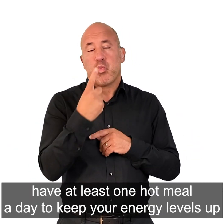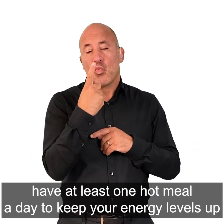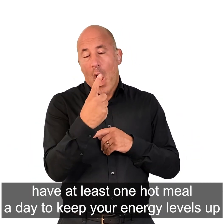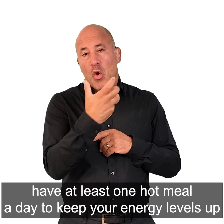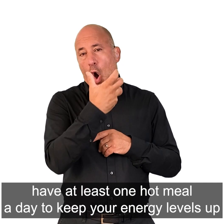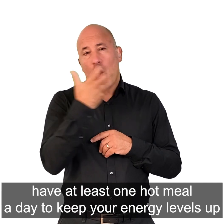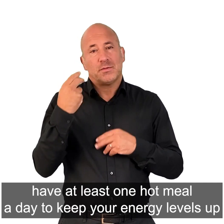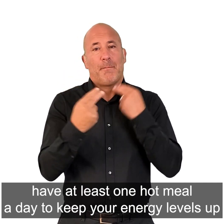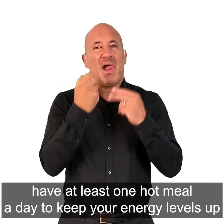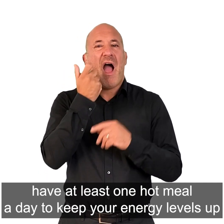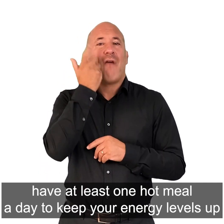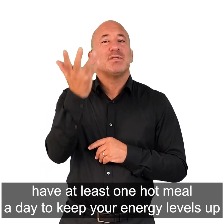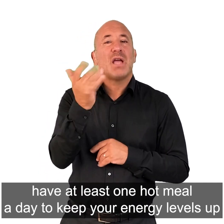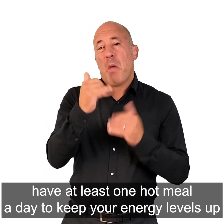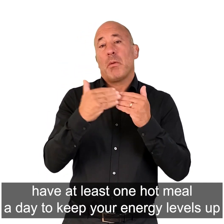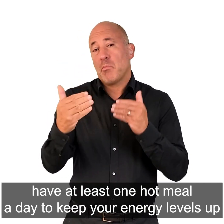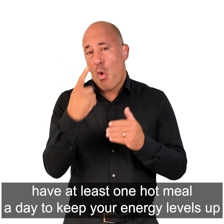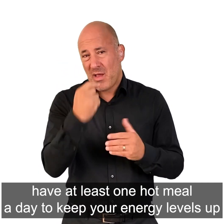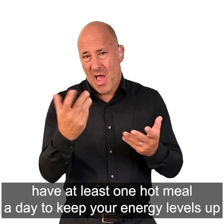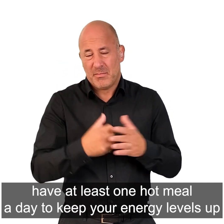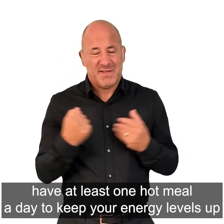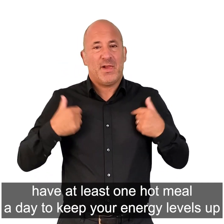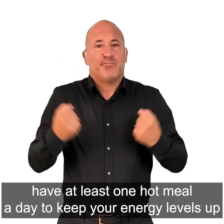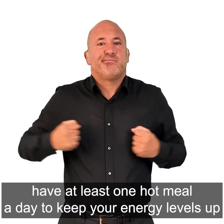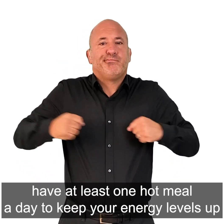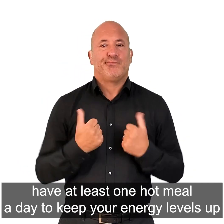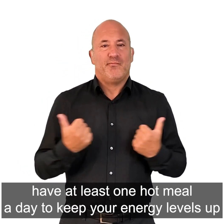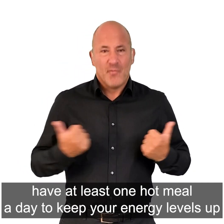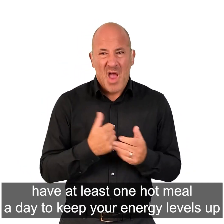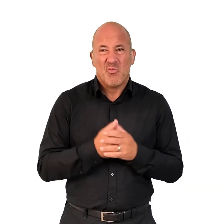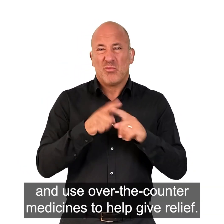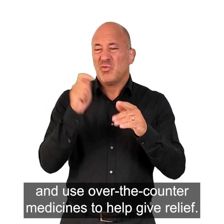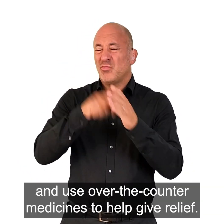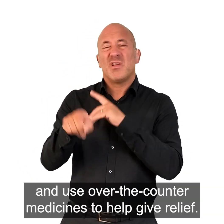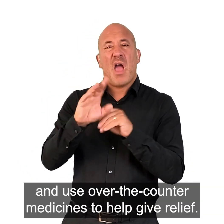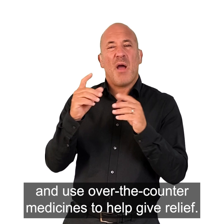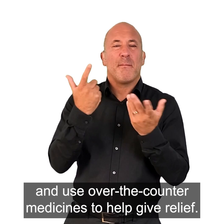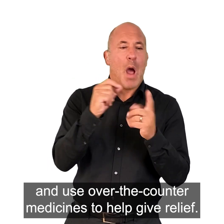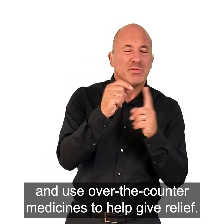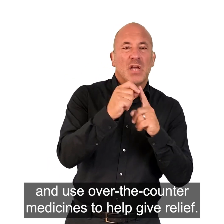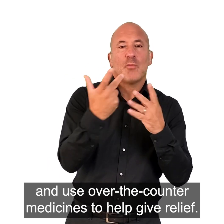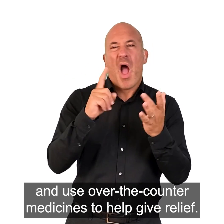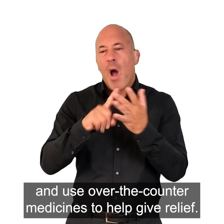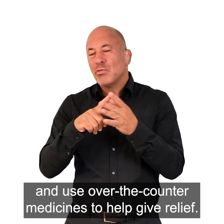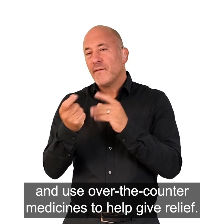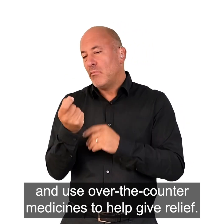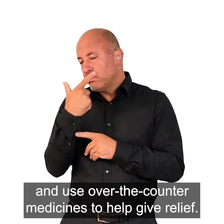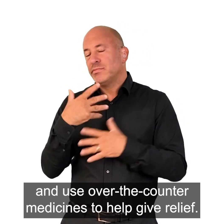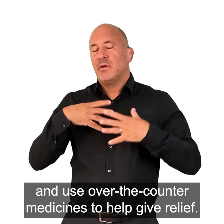have at least one hot meal a day to keep your energy levels up, and use over-the-counter medicines to help